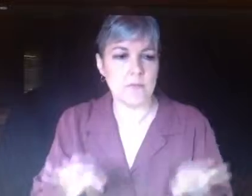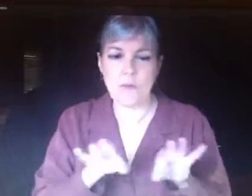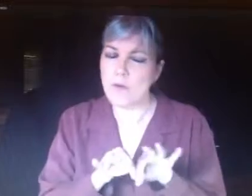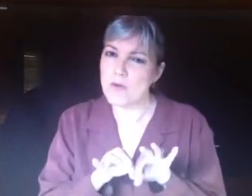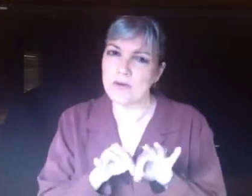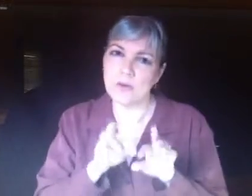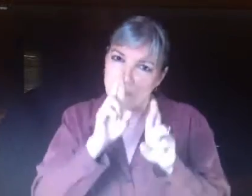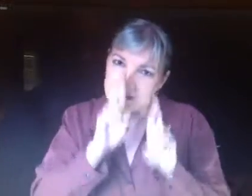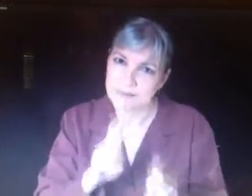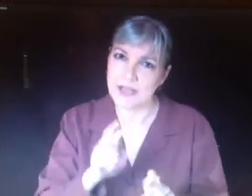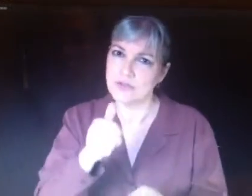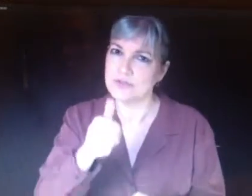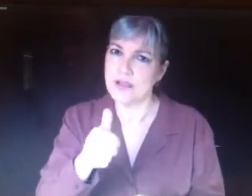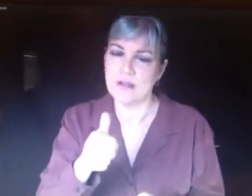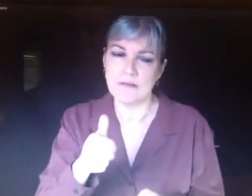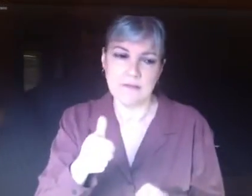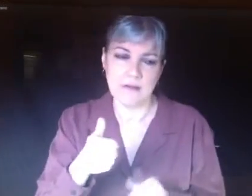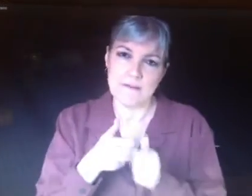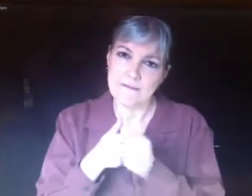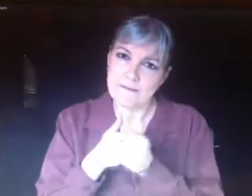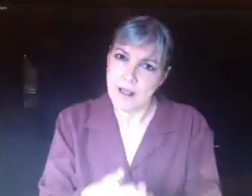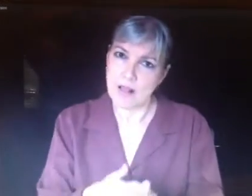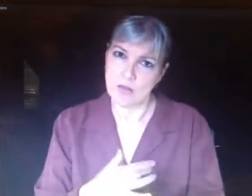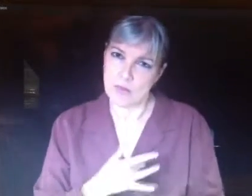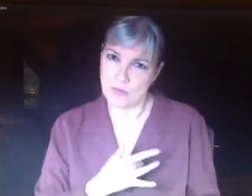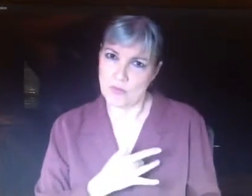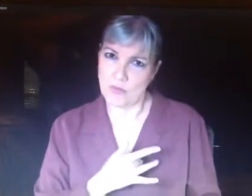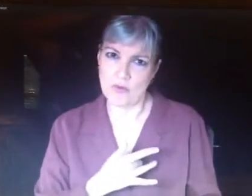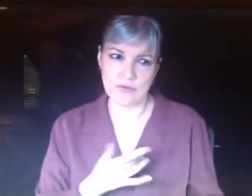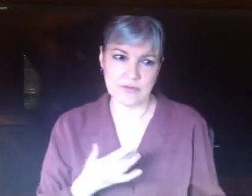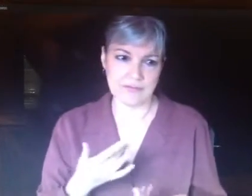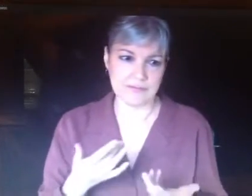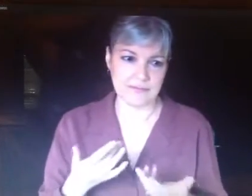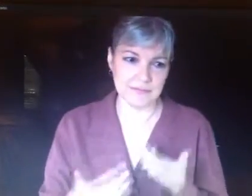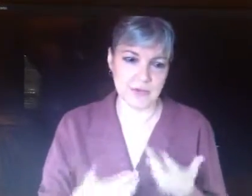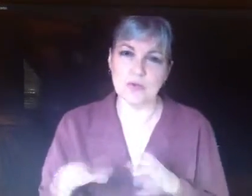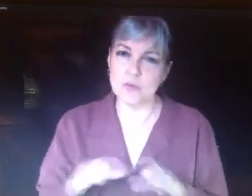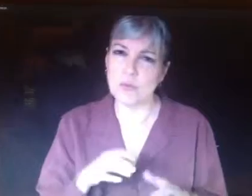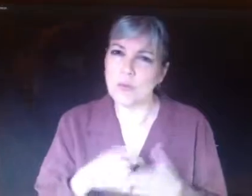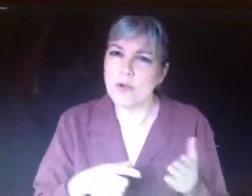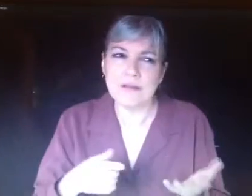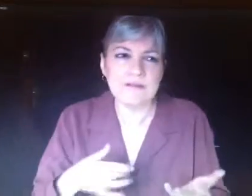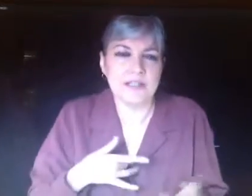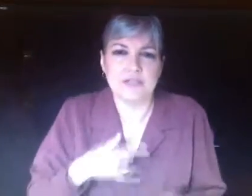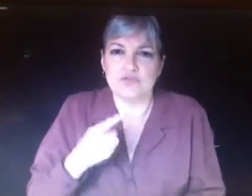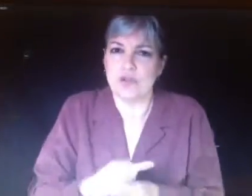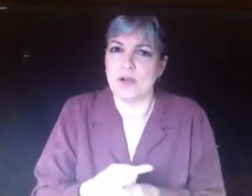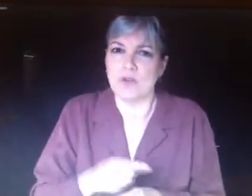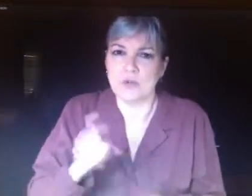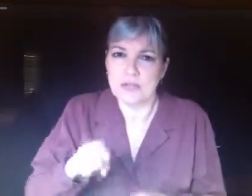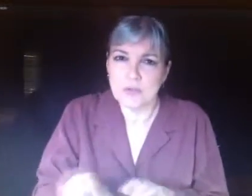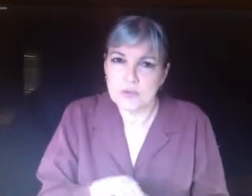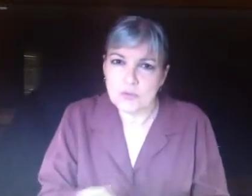And now I want to talk a little bit about grief and how it's important that you need to respect yourself when dealing with this.